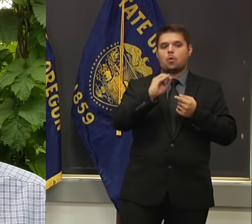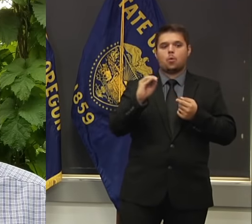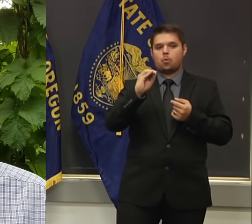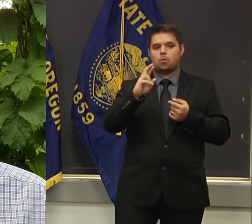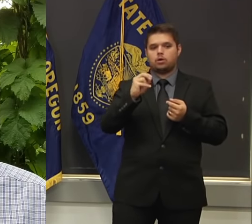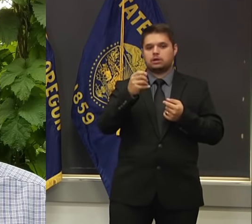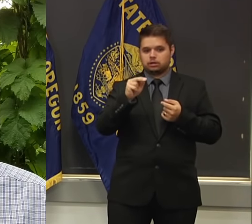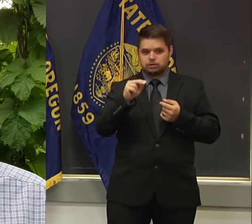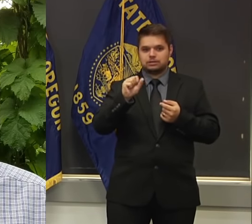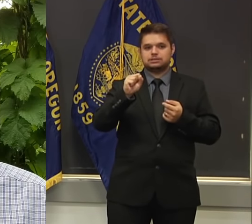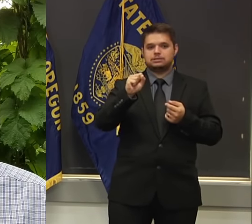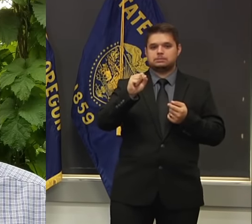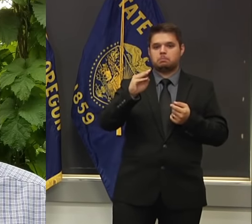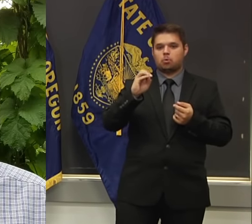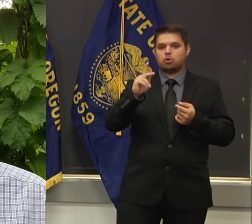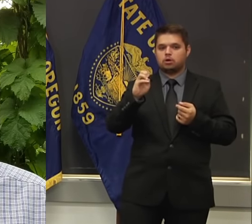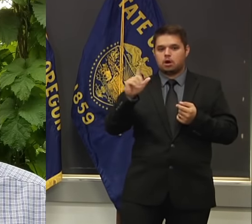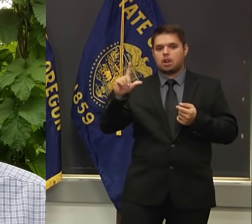at